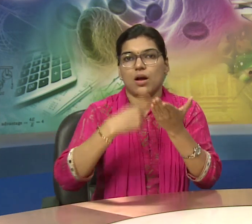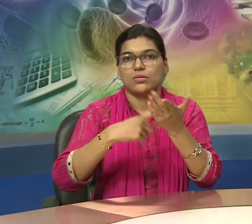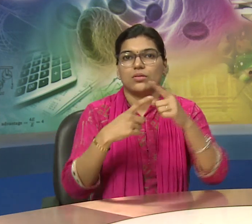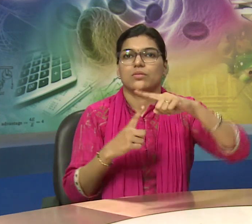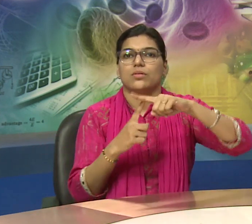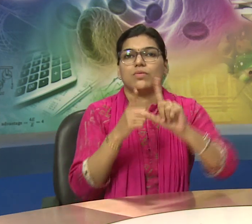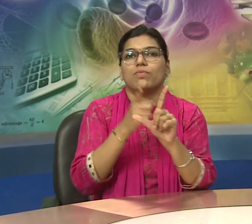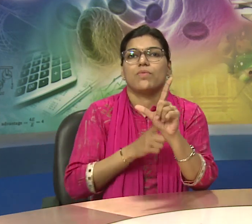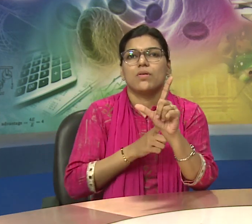QWERTY,